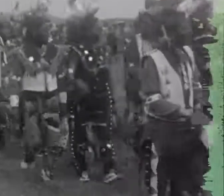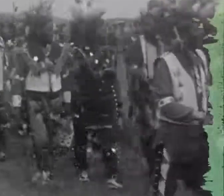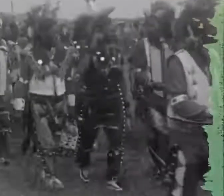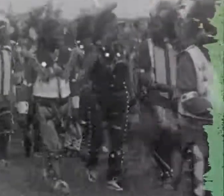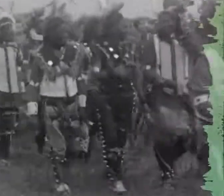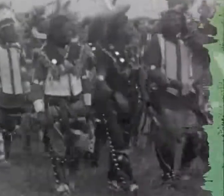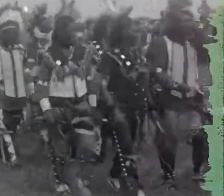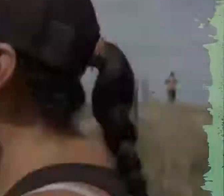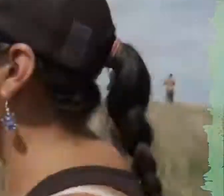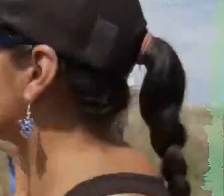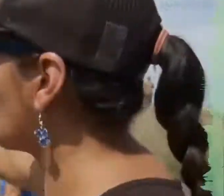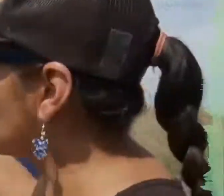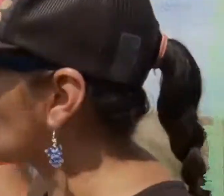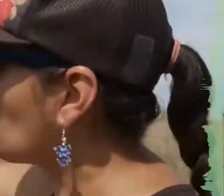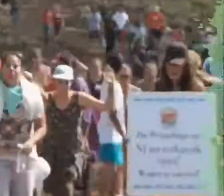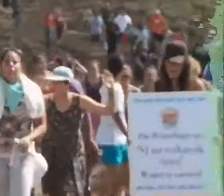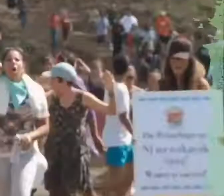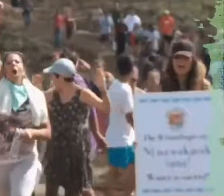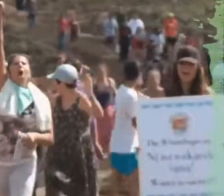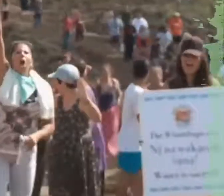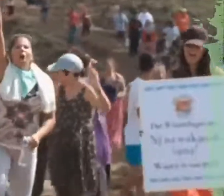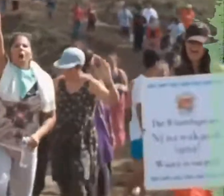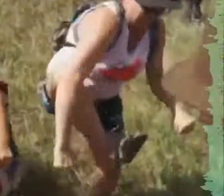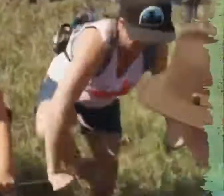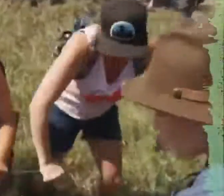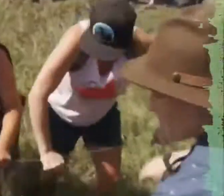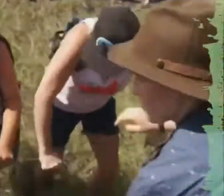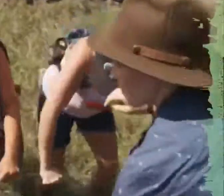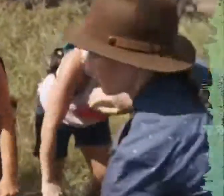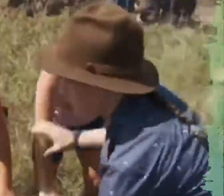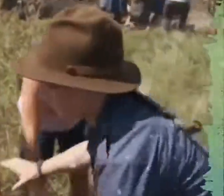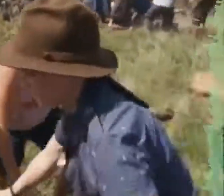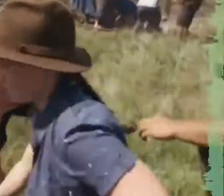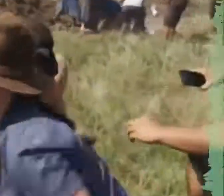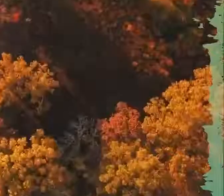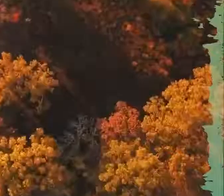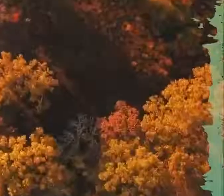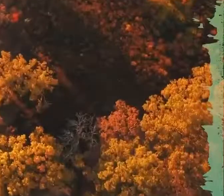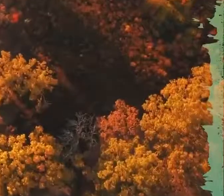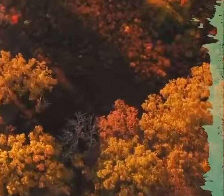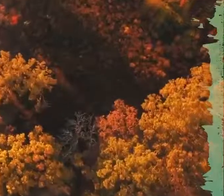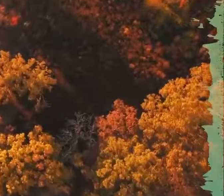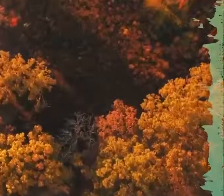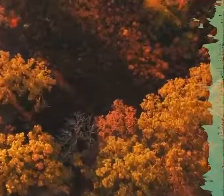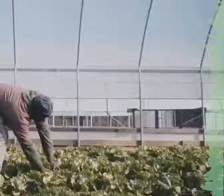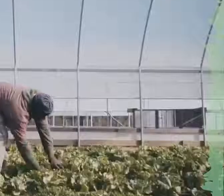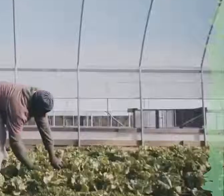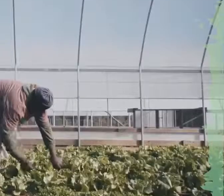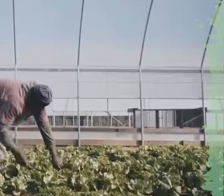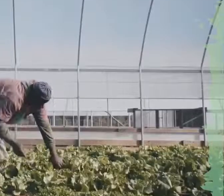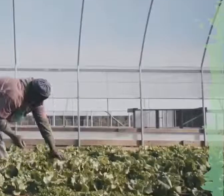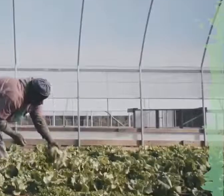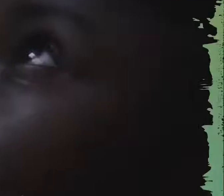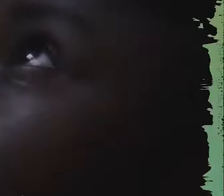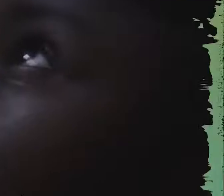encourages people from here. It's come to a point now where enough is enough.